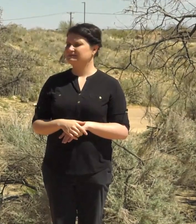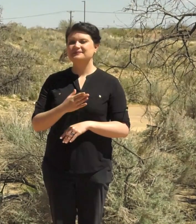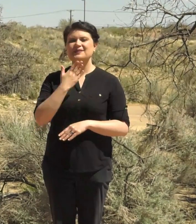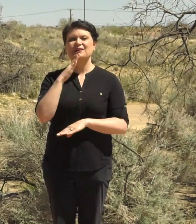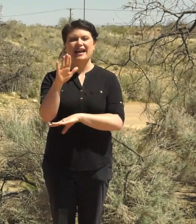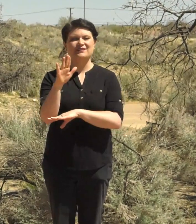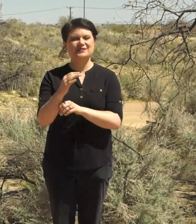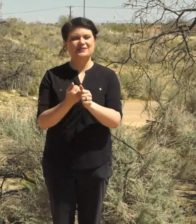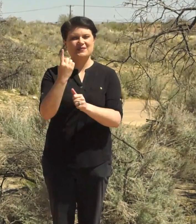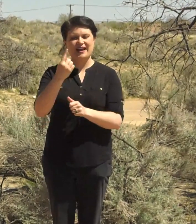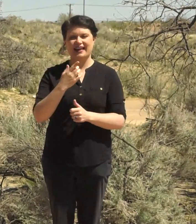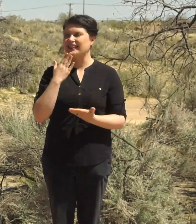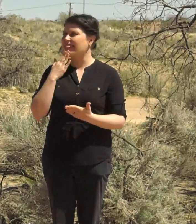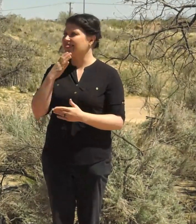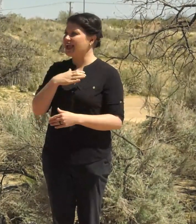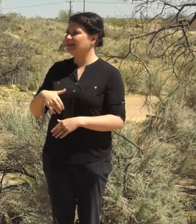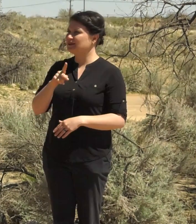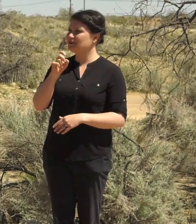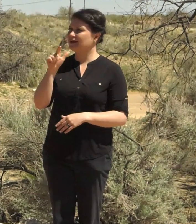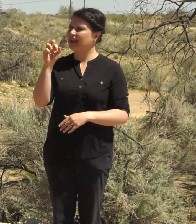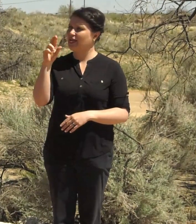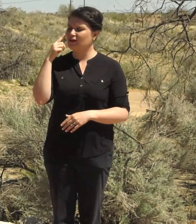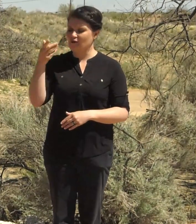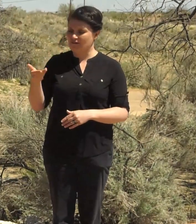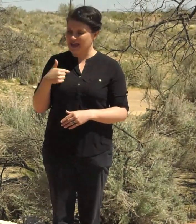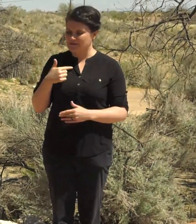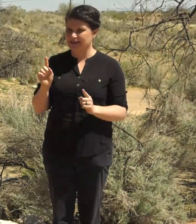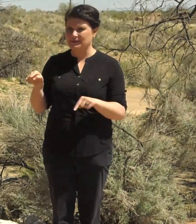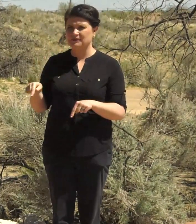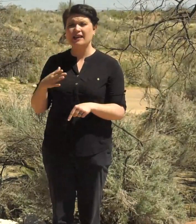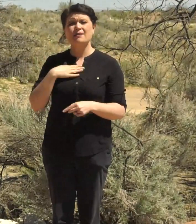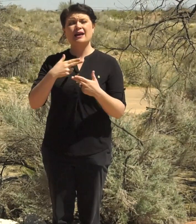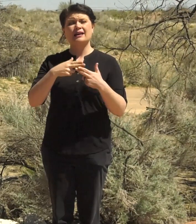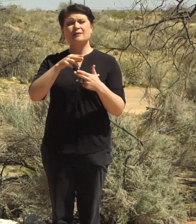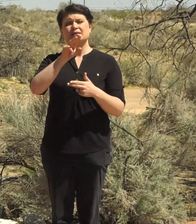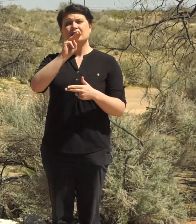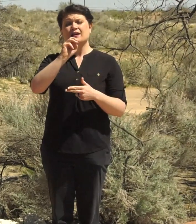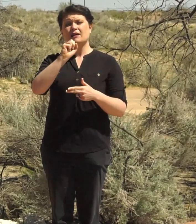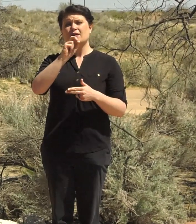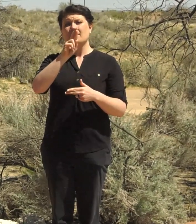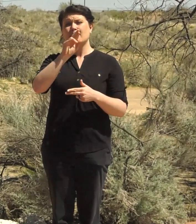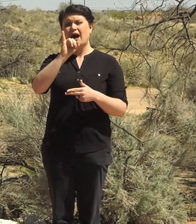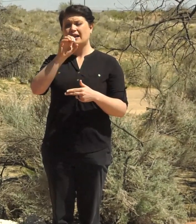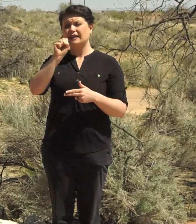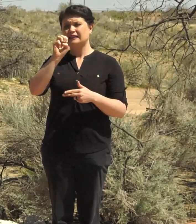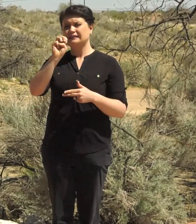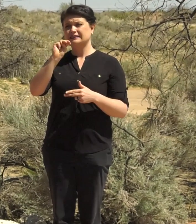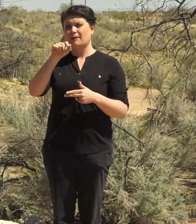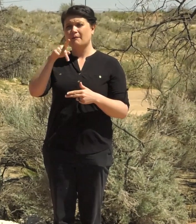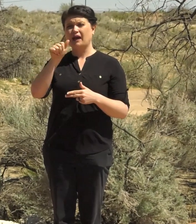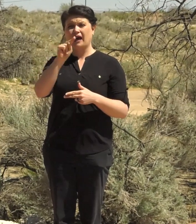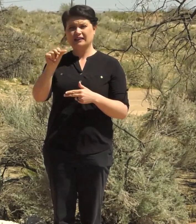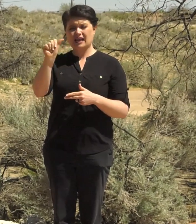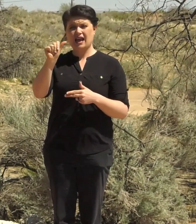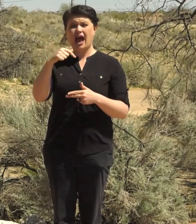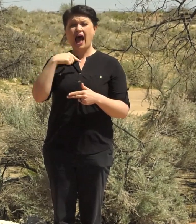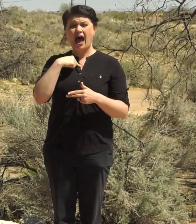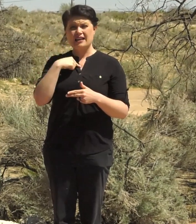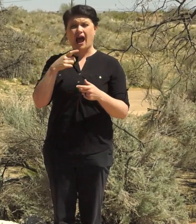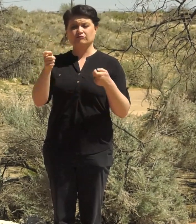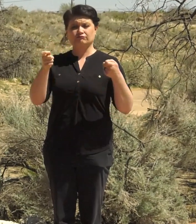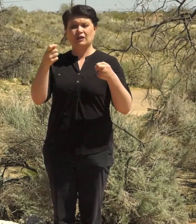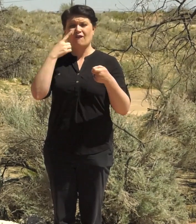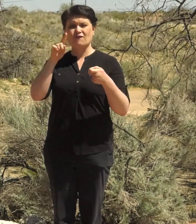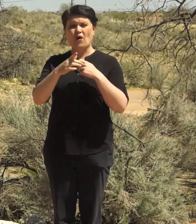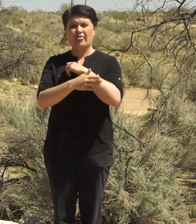Good afternoon, everyone. Thank you, Mayor Keller, for inviting me here. My name is Madison Banya. I'm the Open Space Supervisor for Bernalillo County under the Parks,